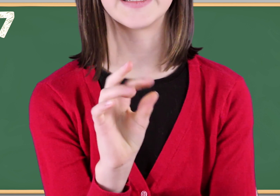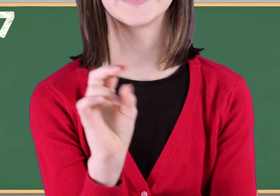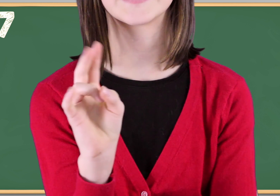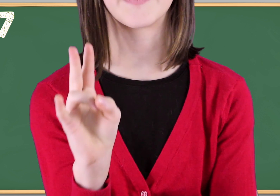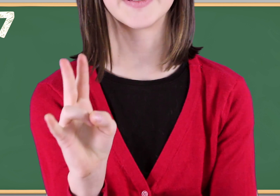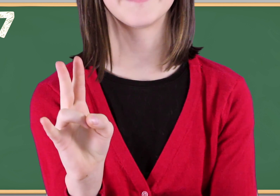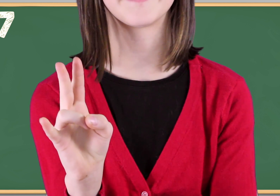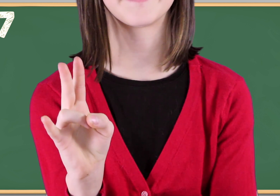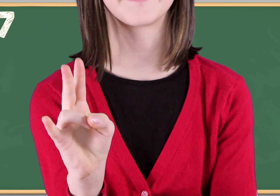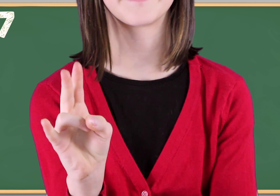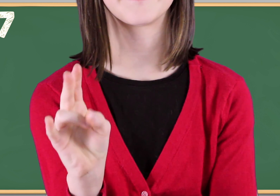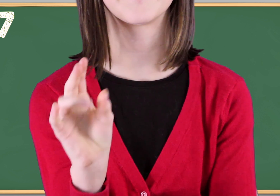97,